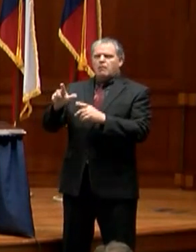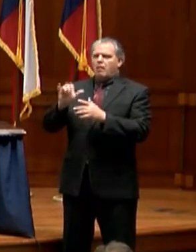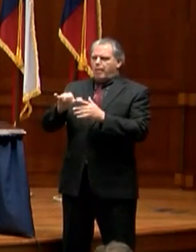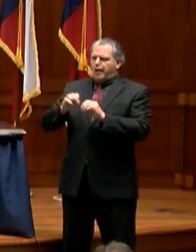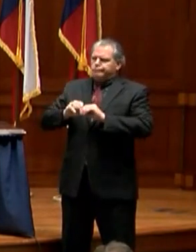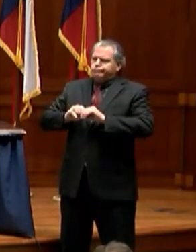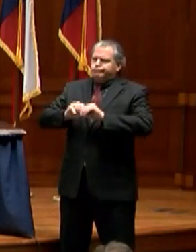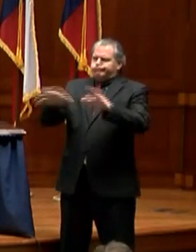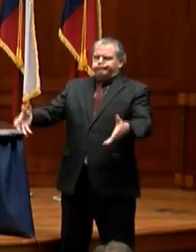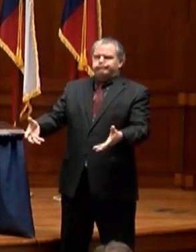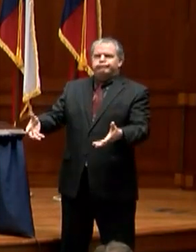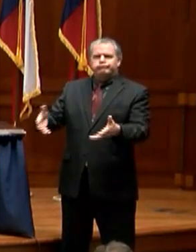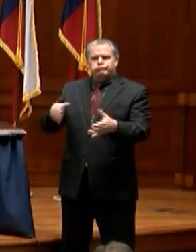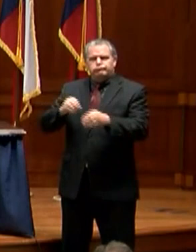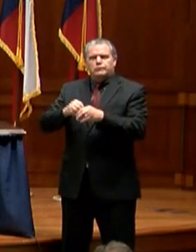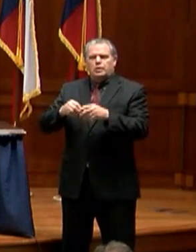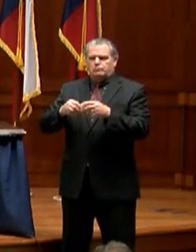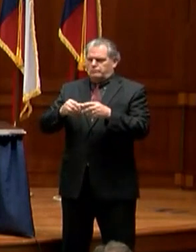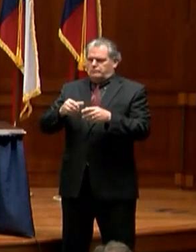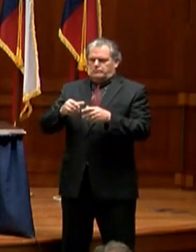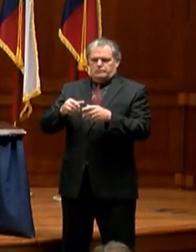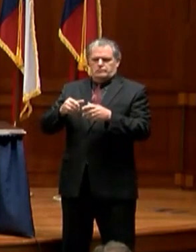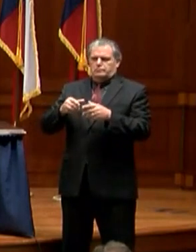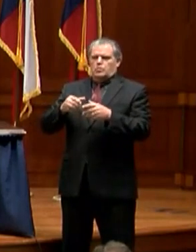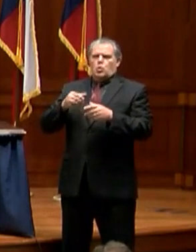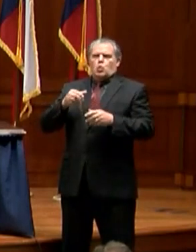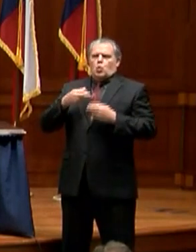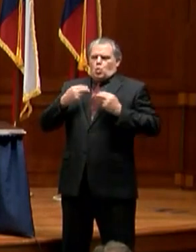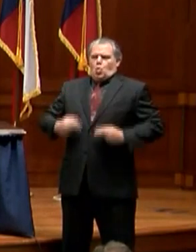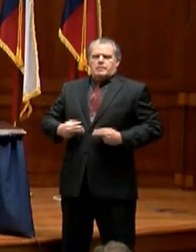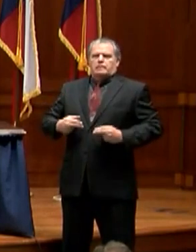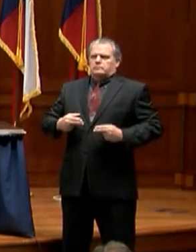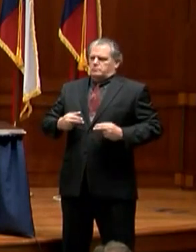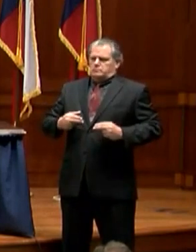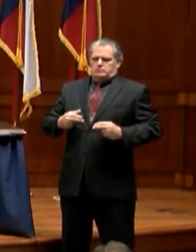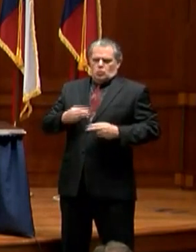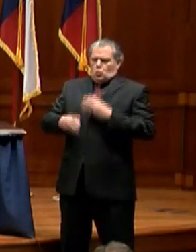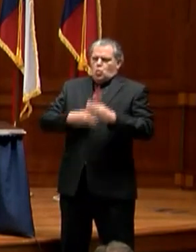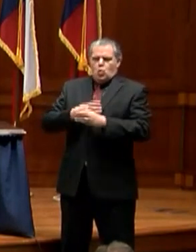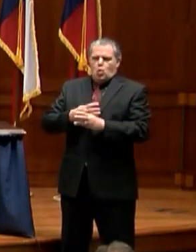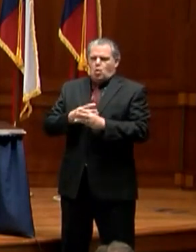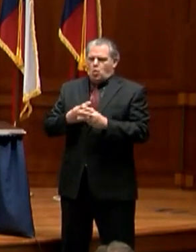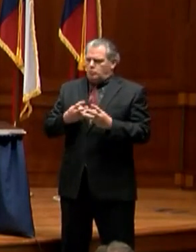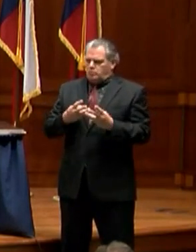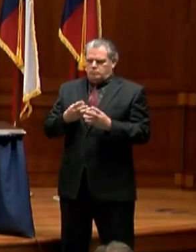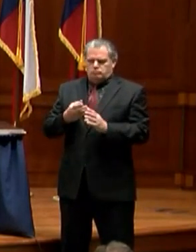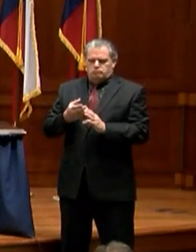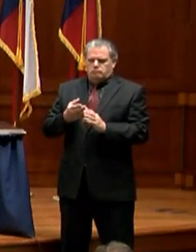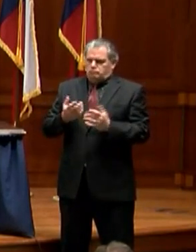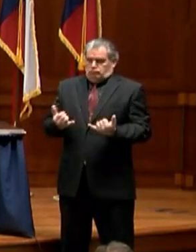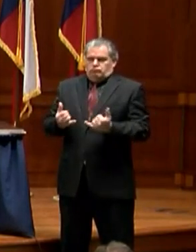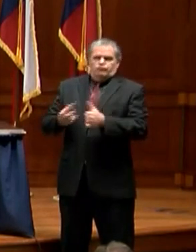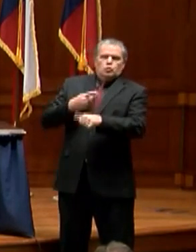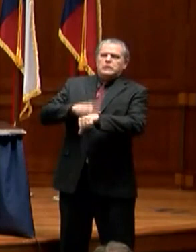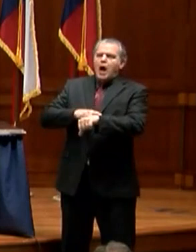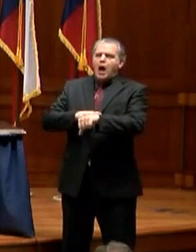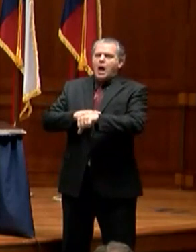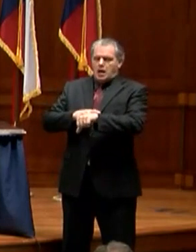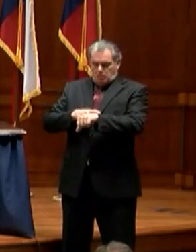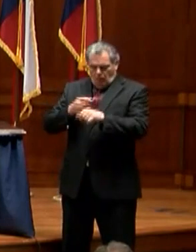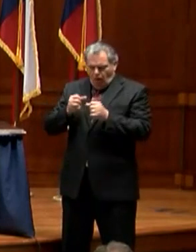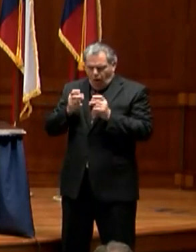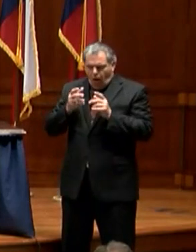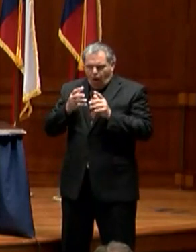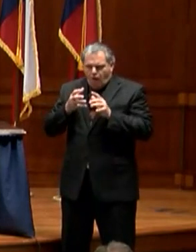in the human population before, that means that it can spread very quickly and very rapidly, and we've seen that happen in other parts of the